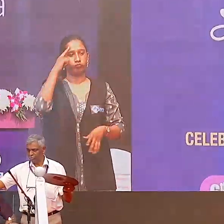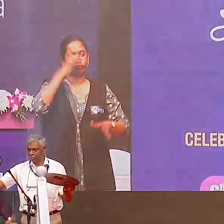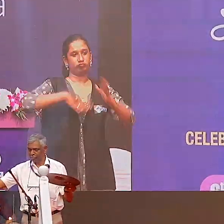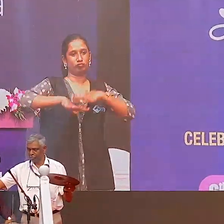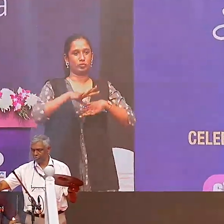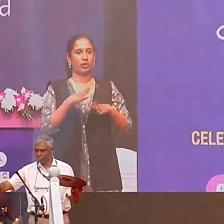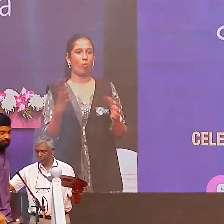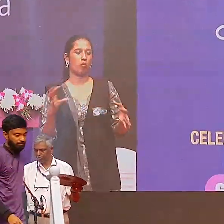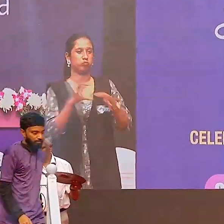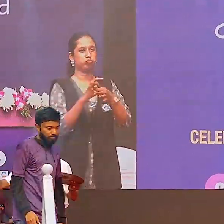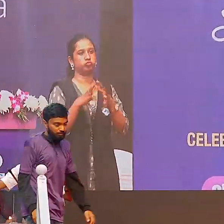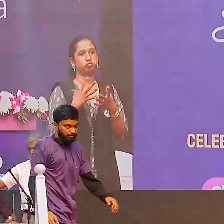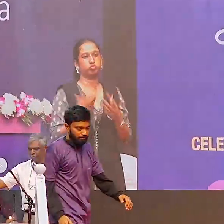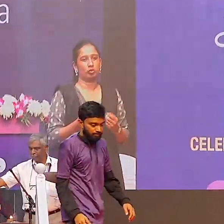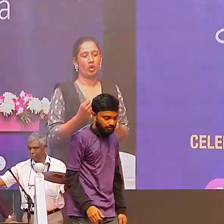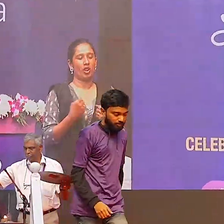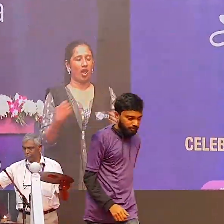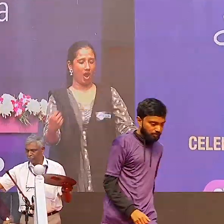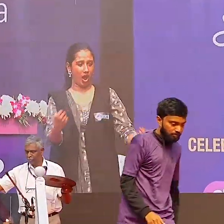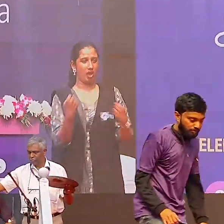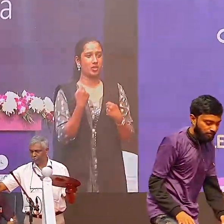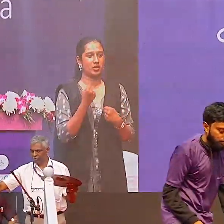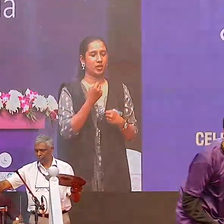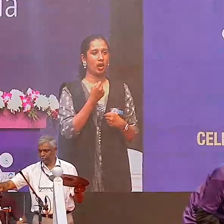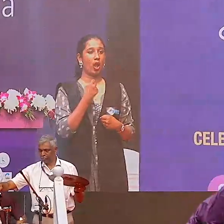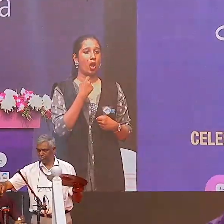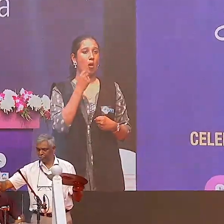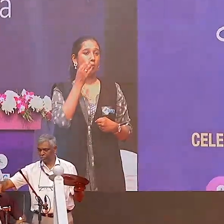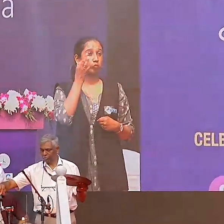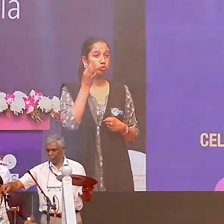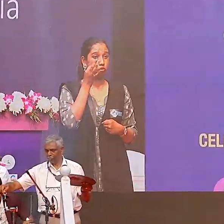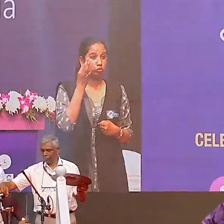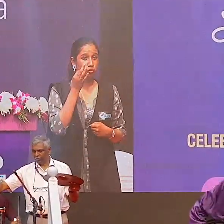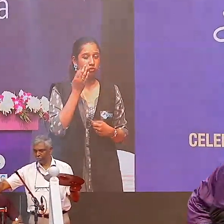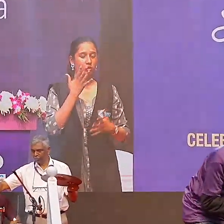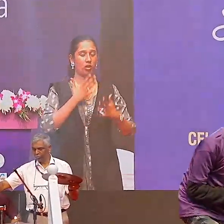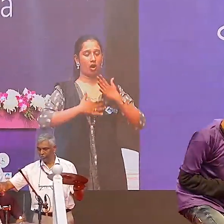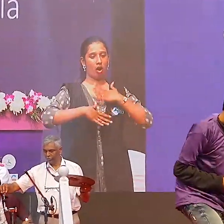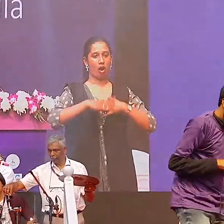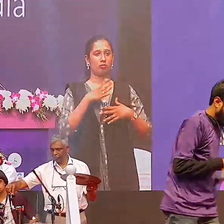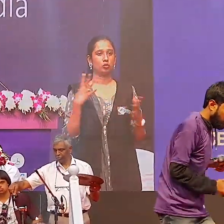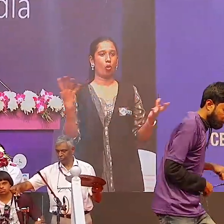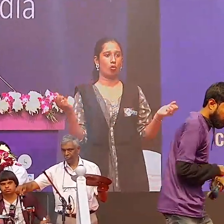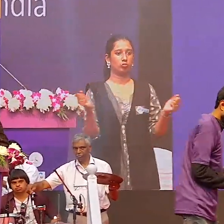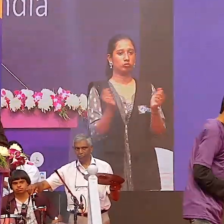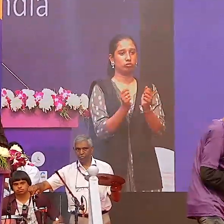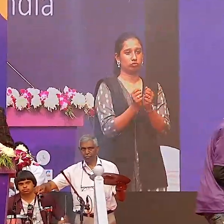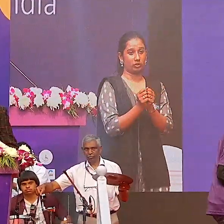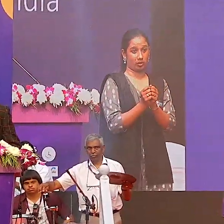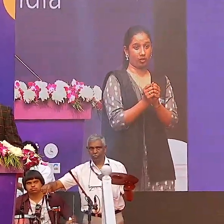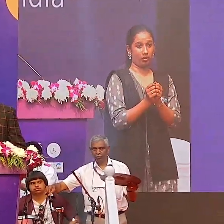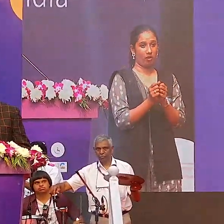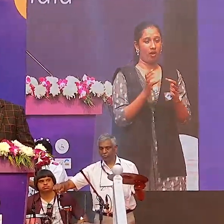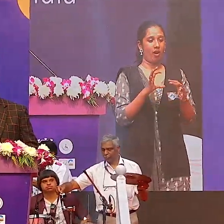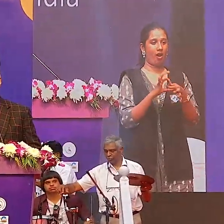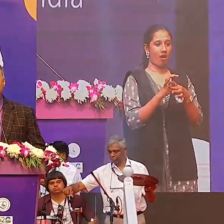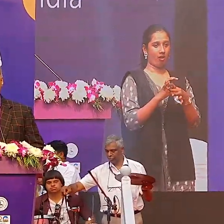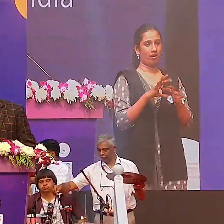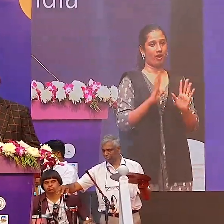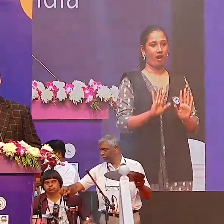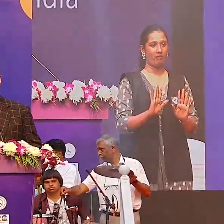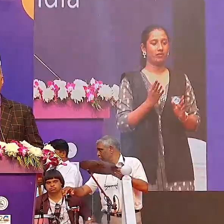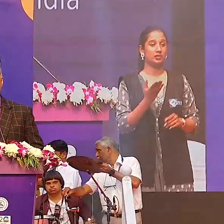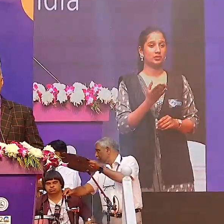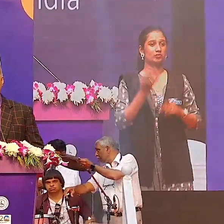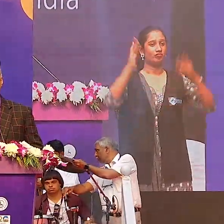red, which is energy, and blue, which is calmness. And we bring this energy to you all in this Purple Fest. So